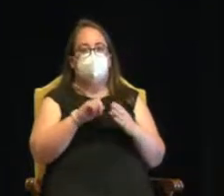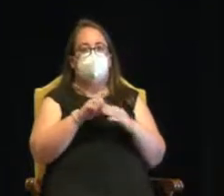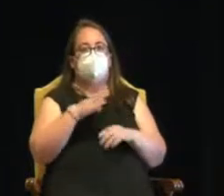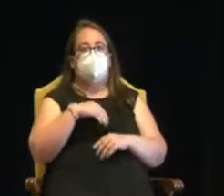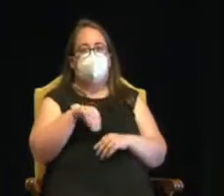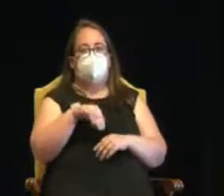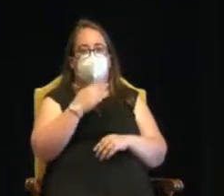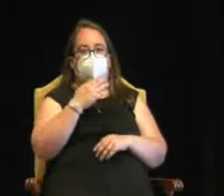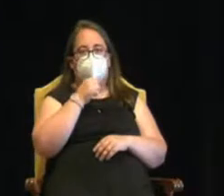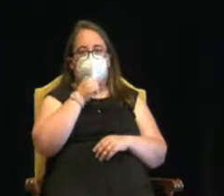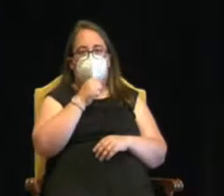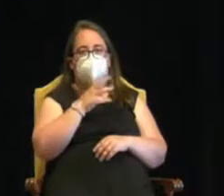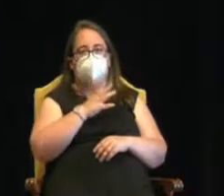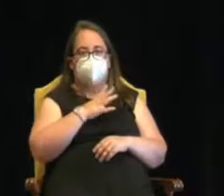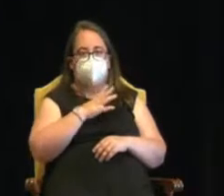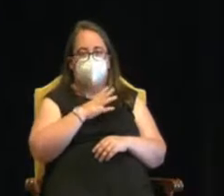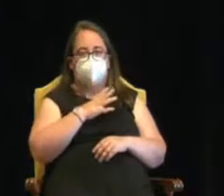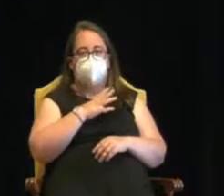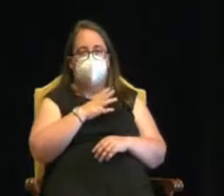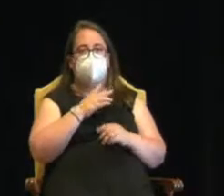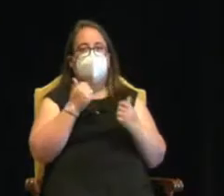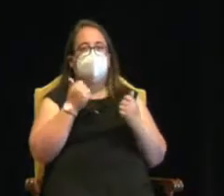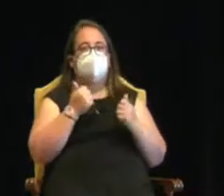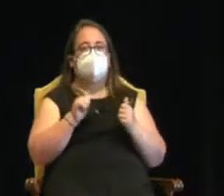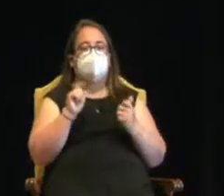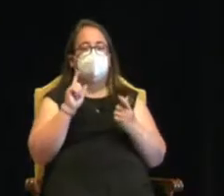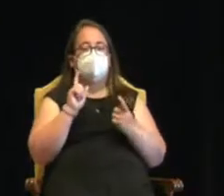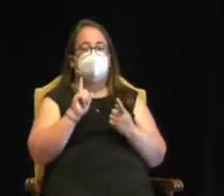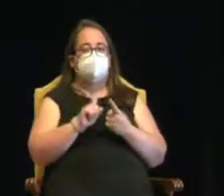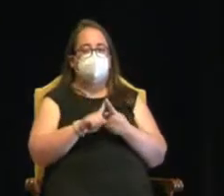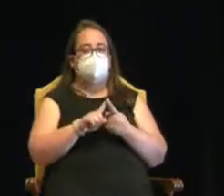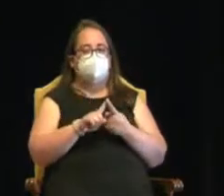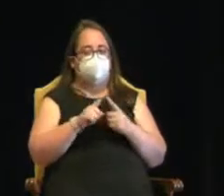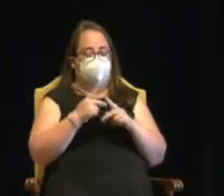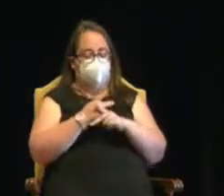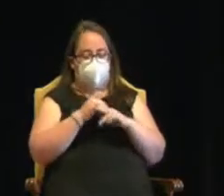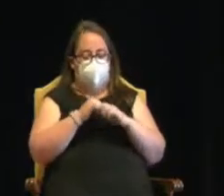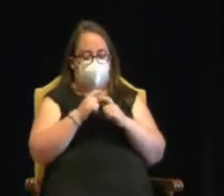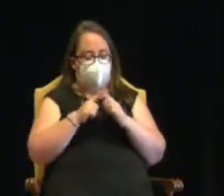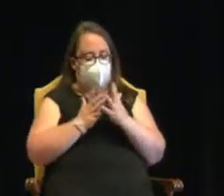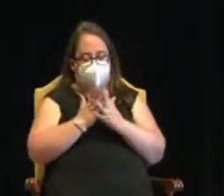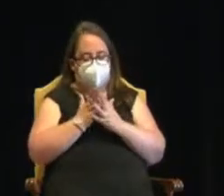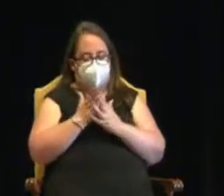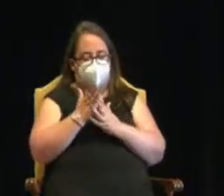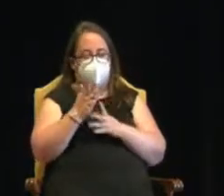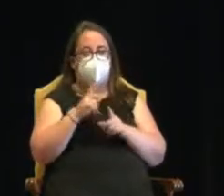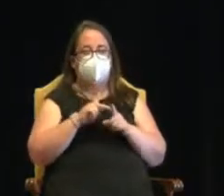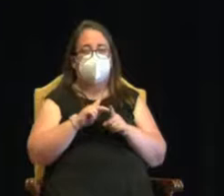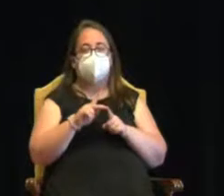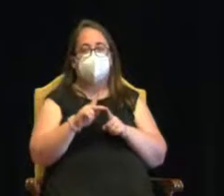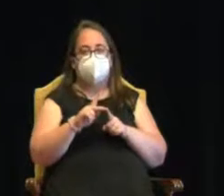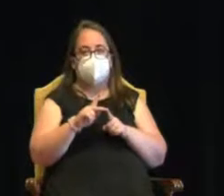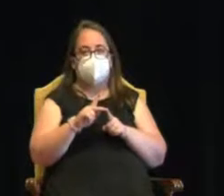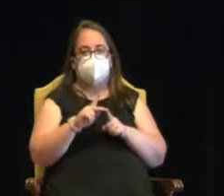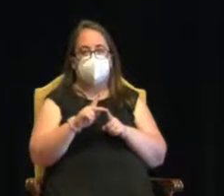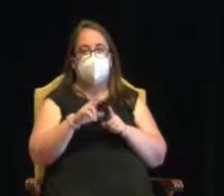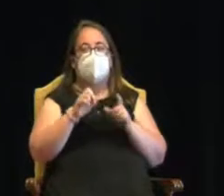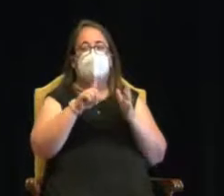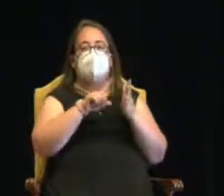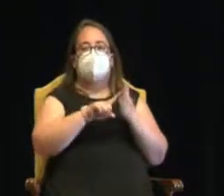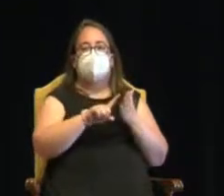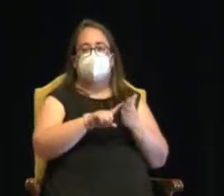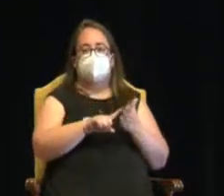woman who's trying to find her way in the world professionally by